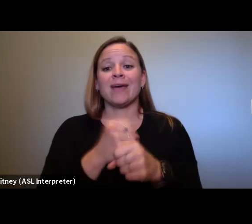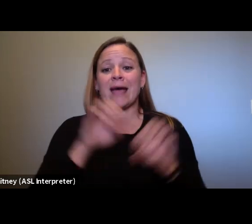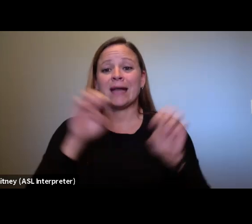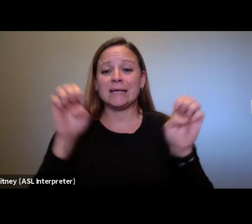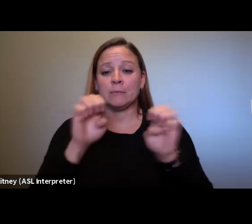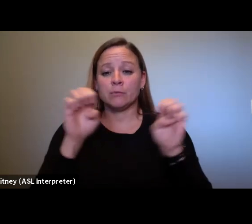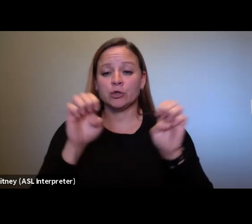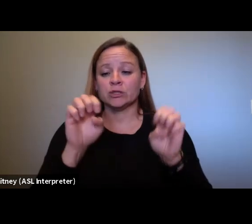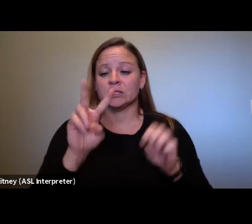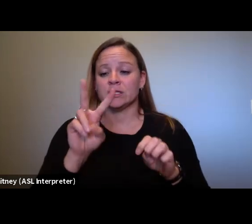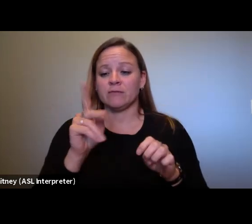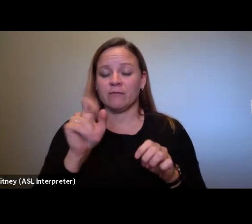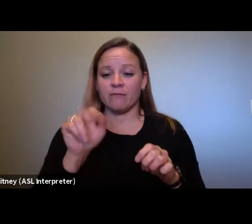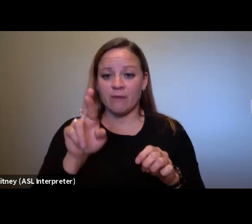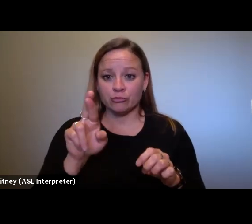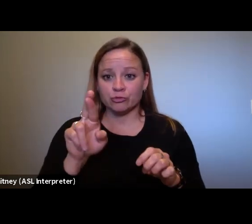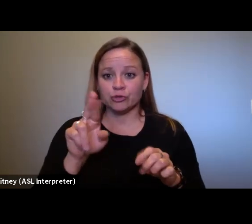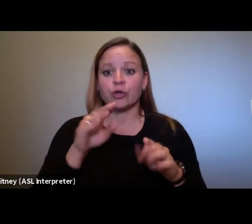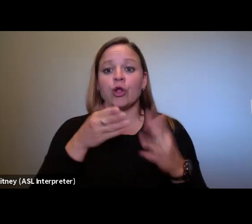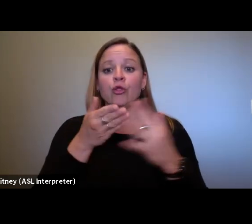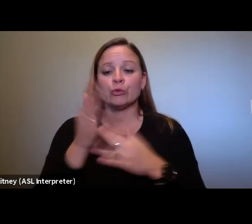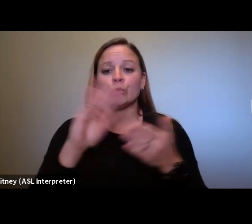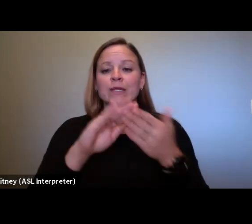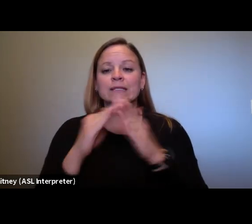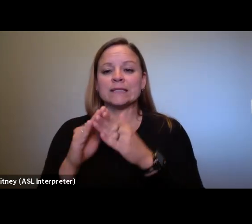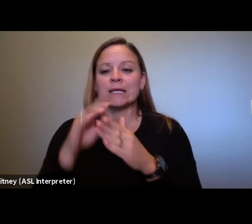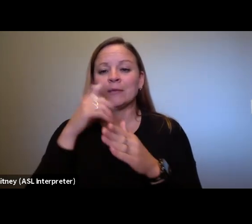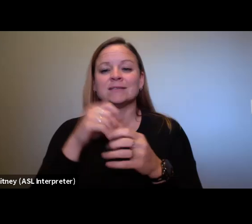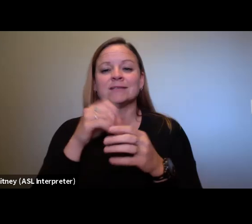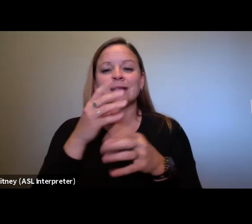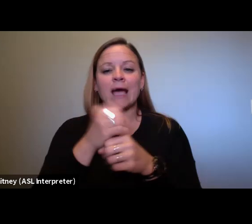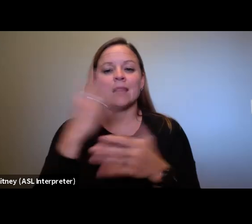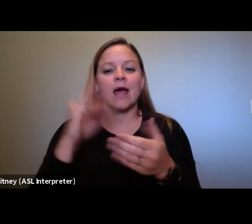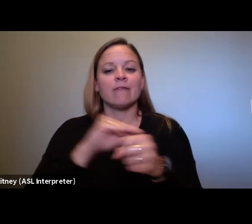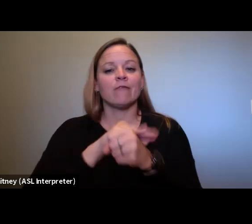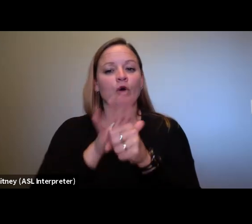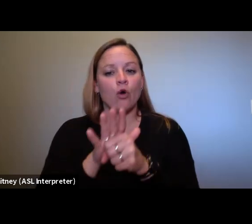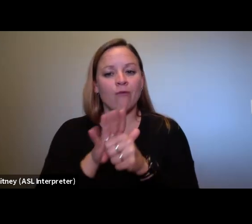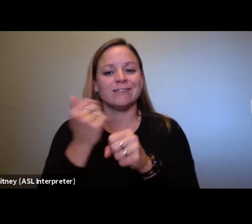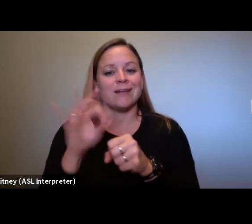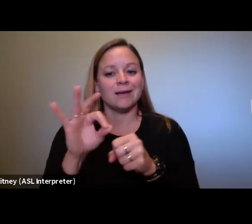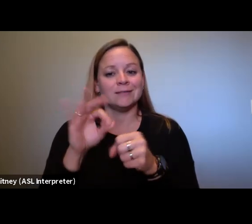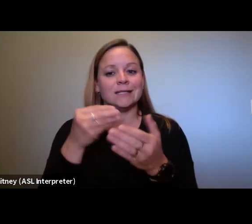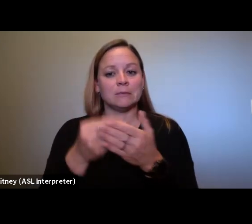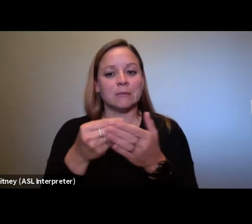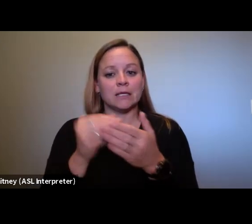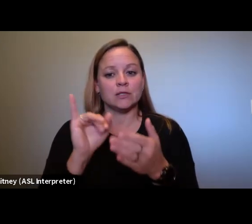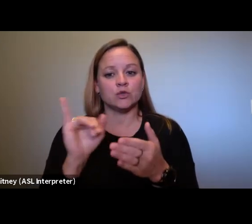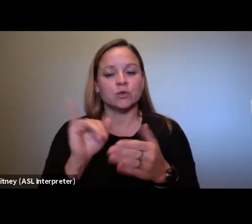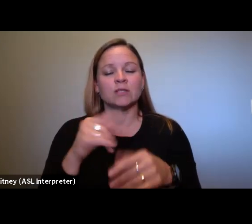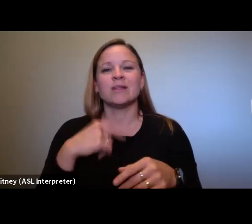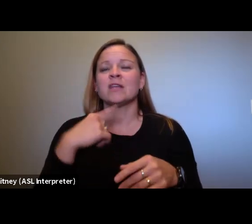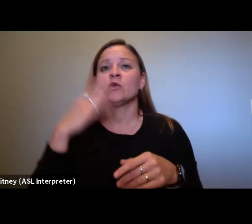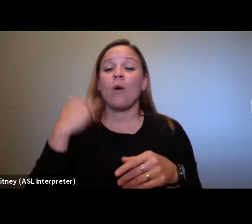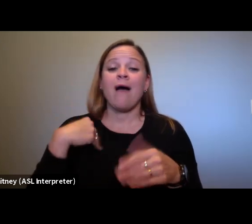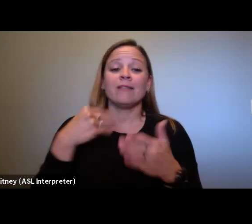the city of Salinas because they also got a lot of that COVID-19 money. So they also say, we have this funding,